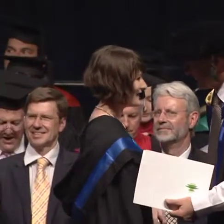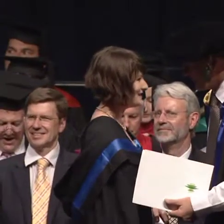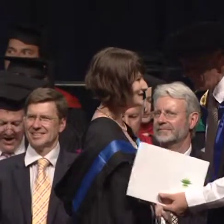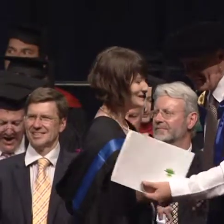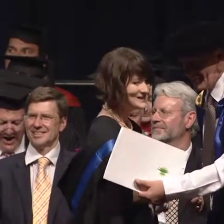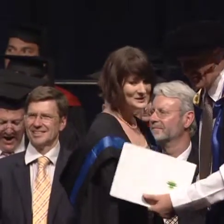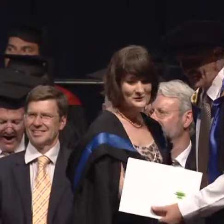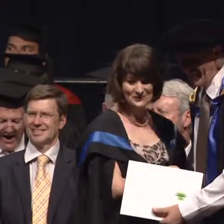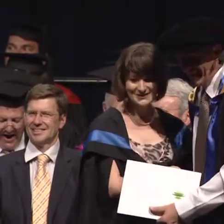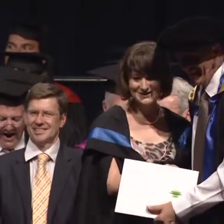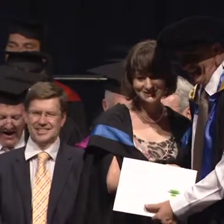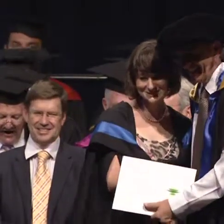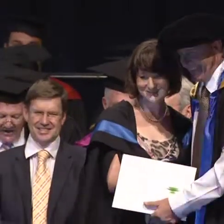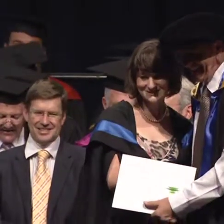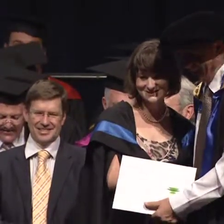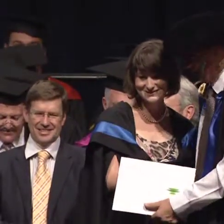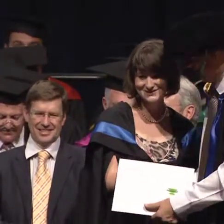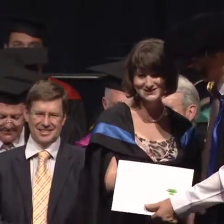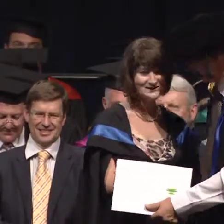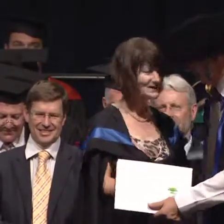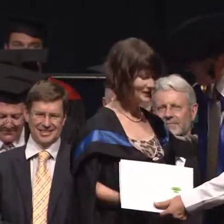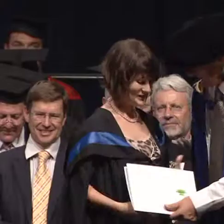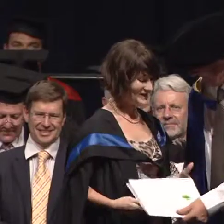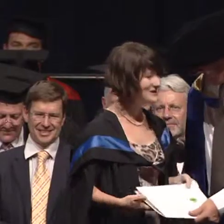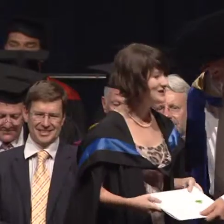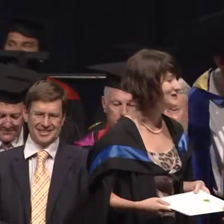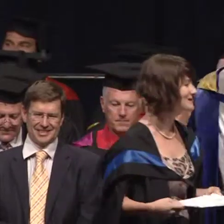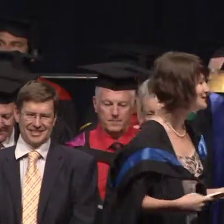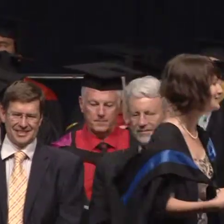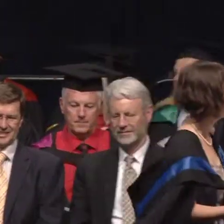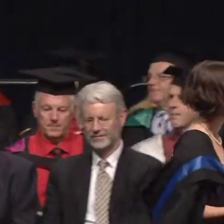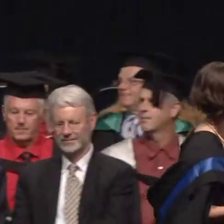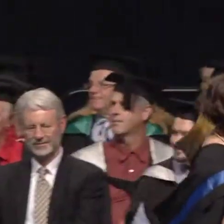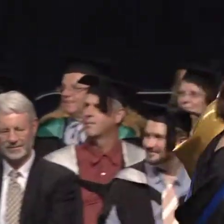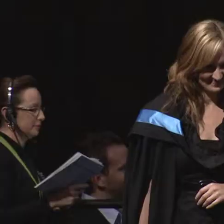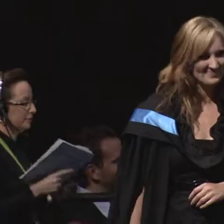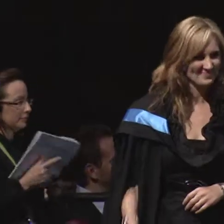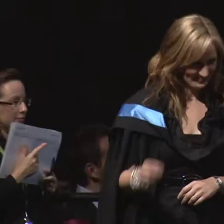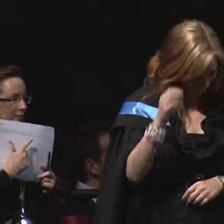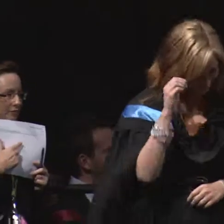Carmel Murphy McGilfrey.